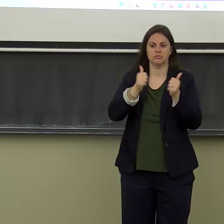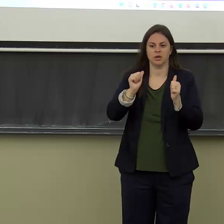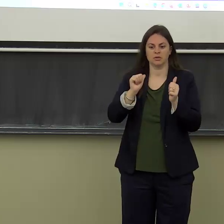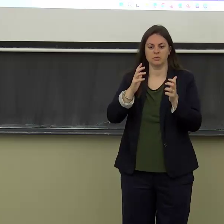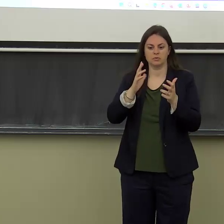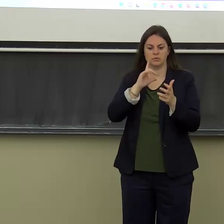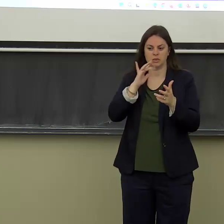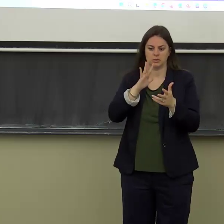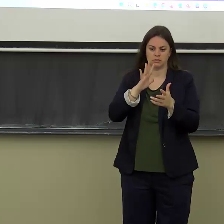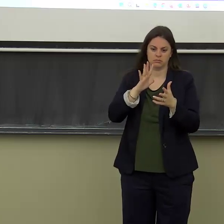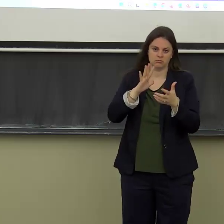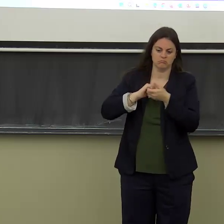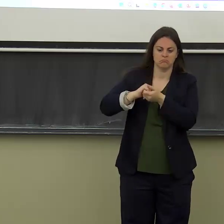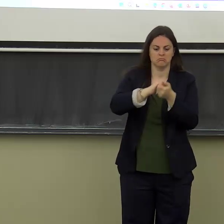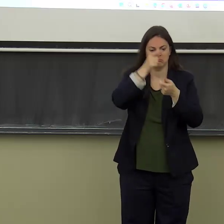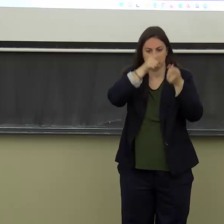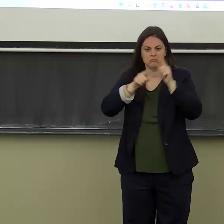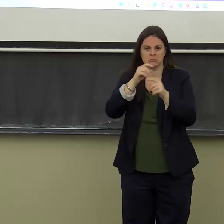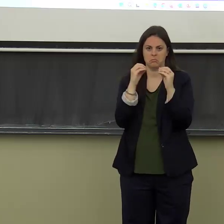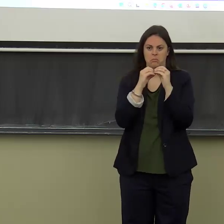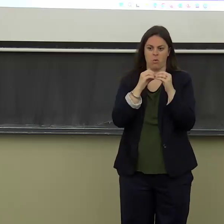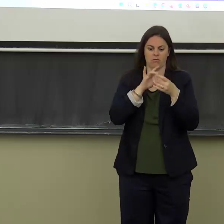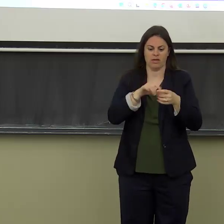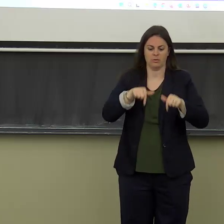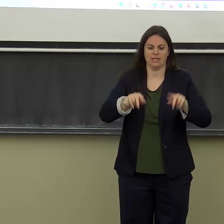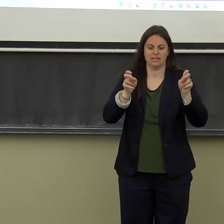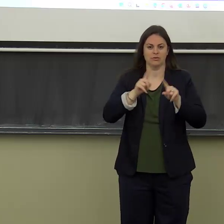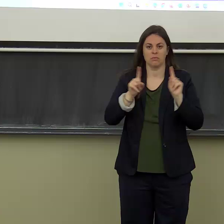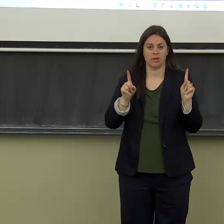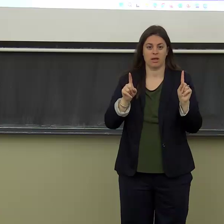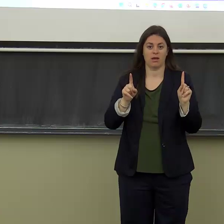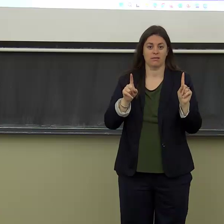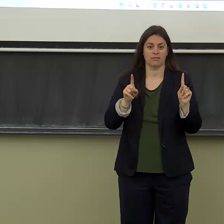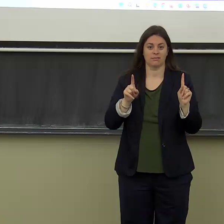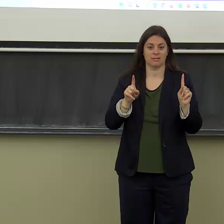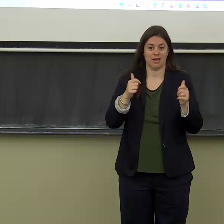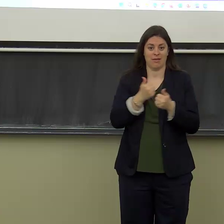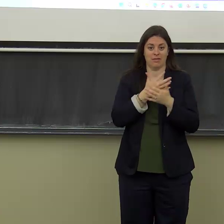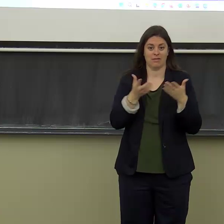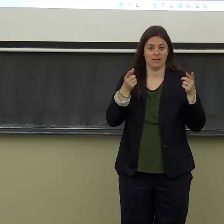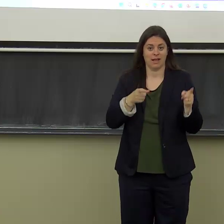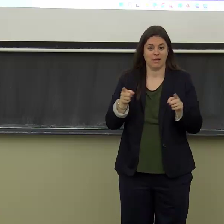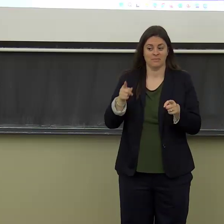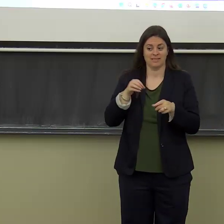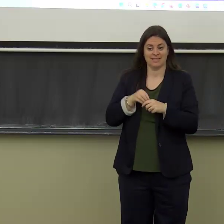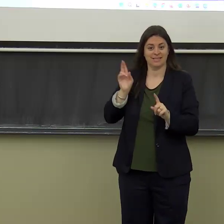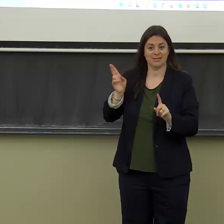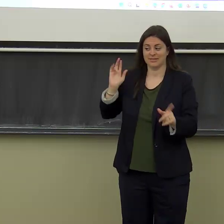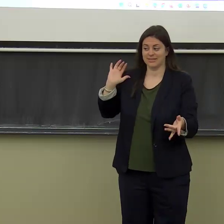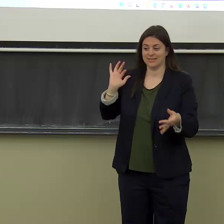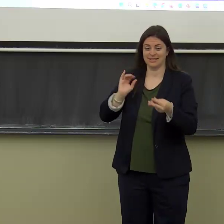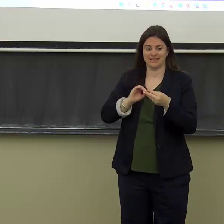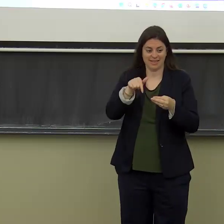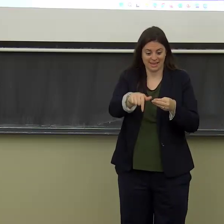on this issue. The pragmatist in me at this point in history is saying that this is going to be a difficult place upon which